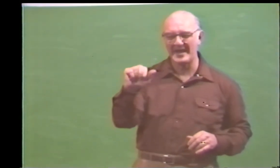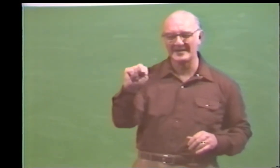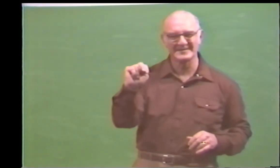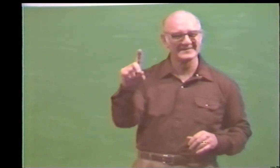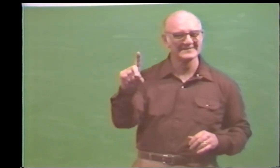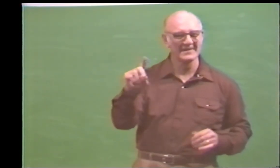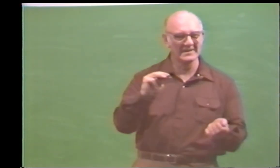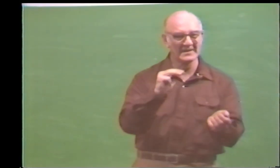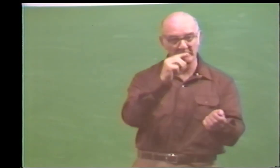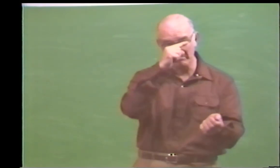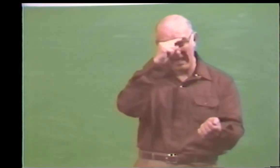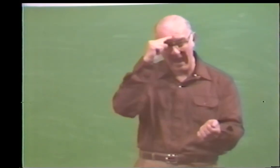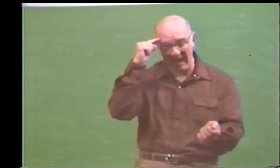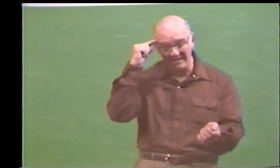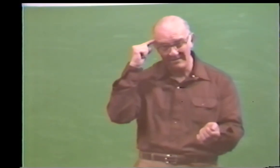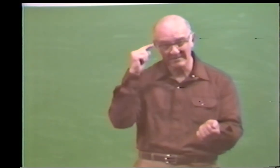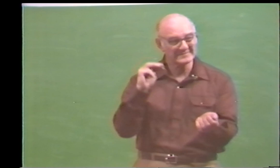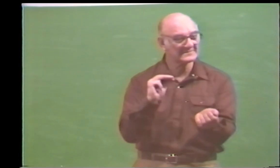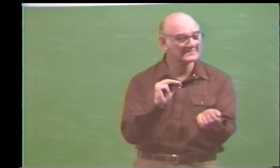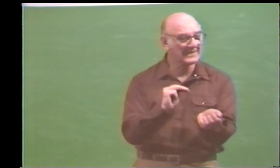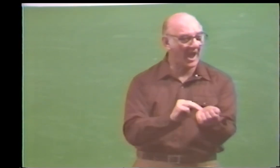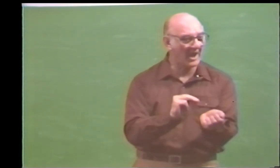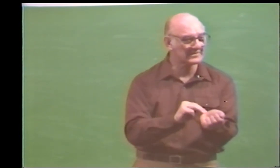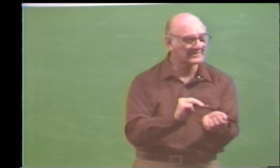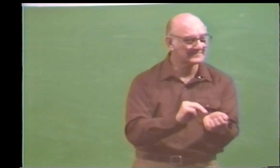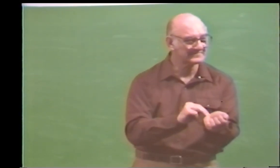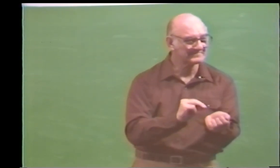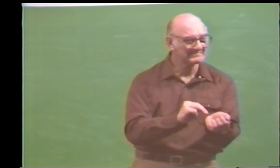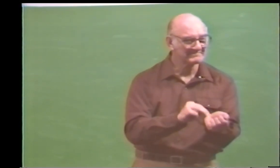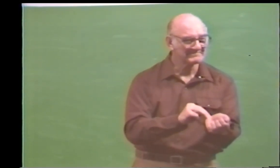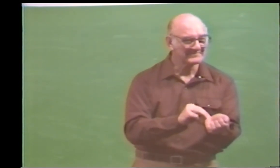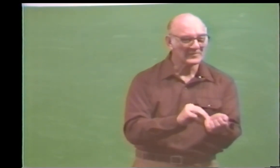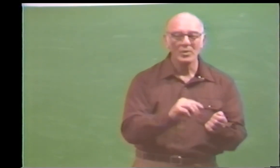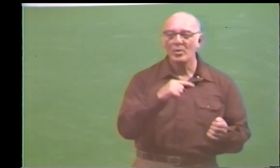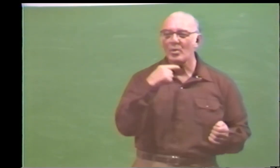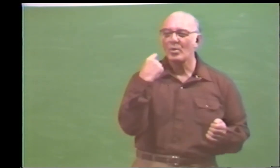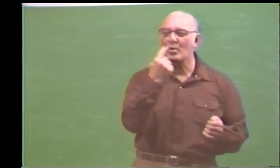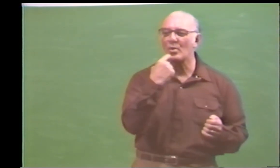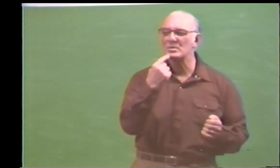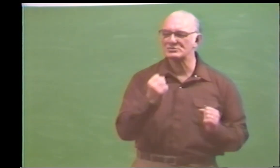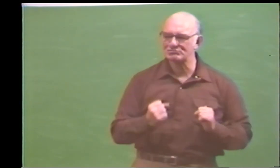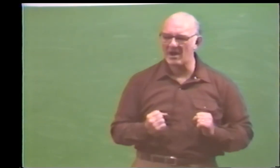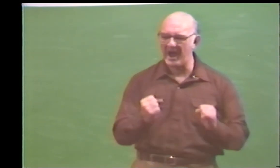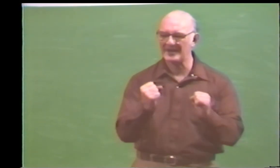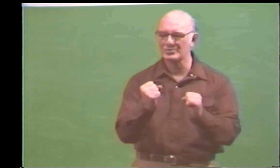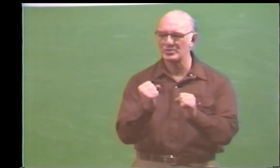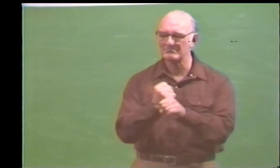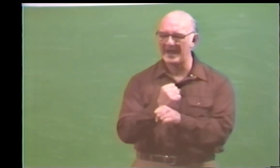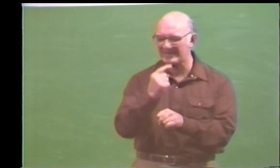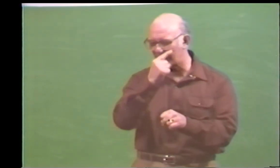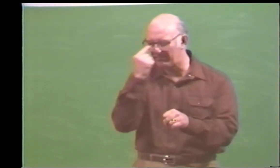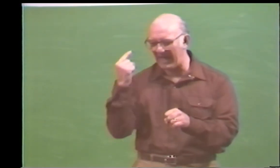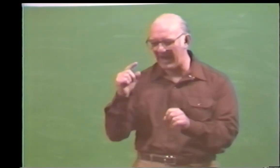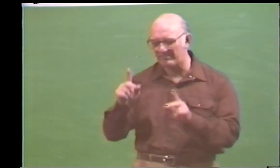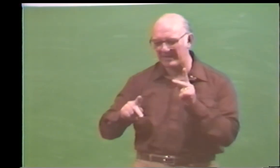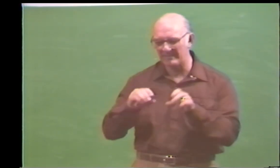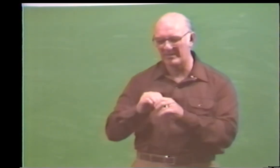Copeland, a black doctor who is trying to make the black people in